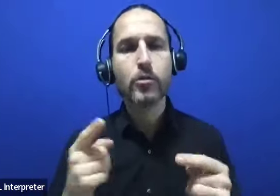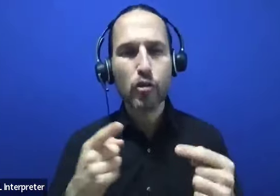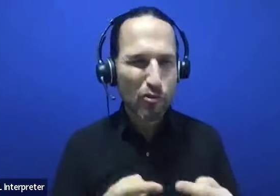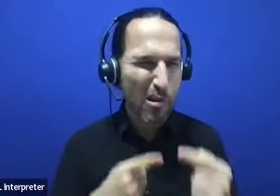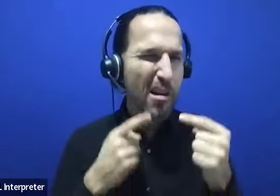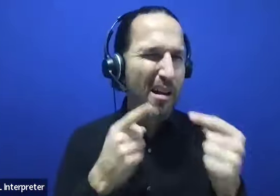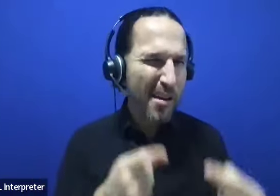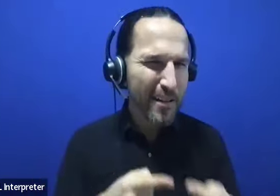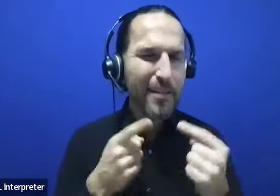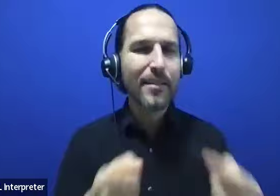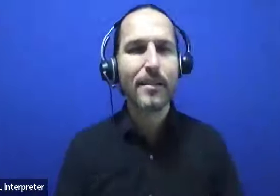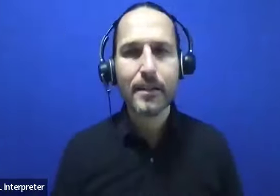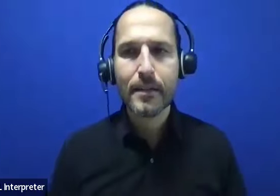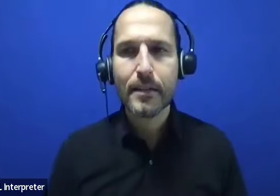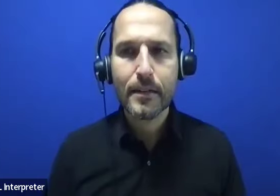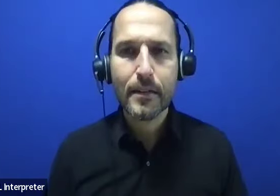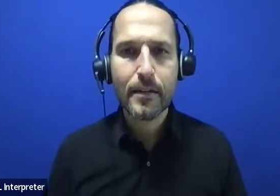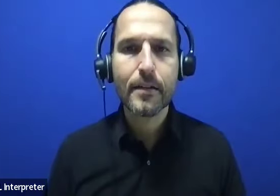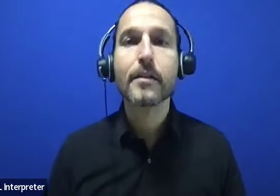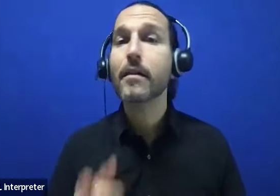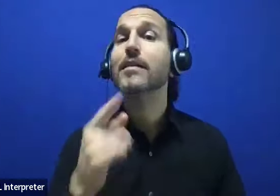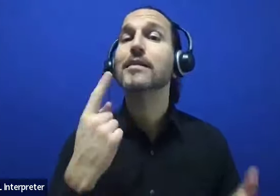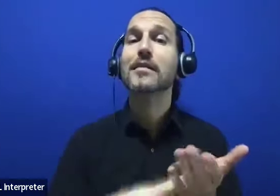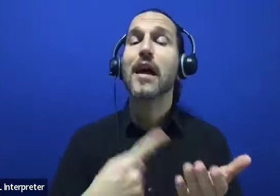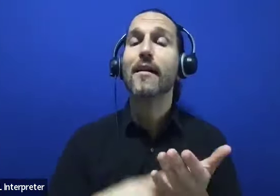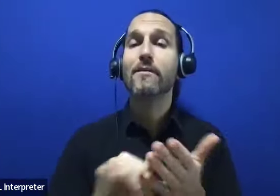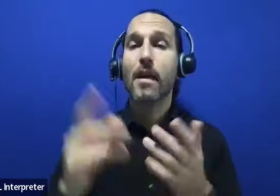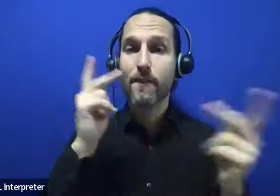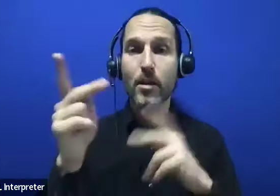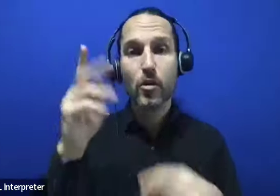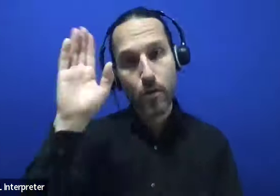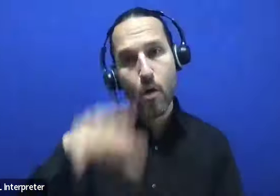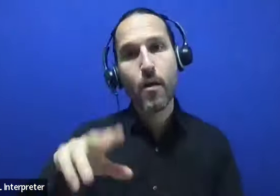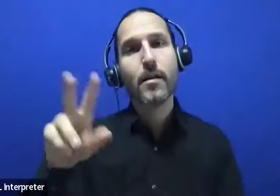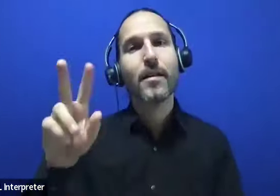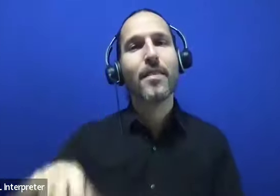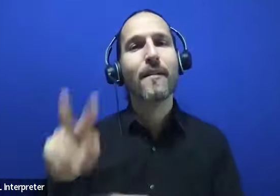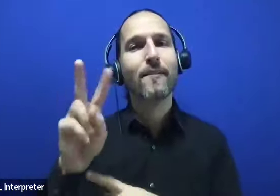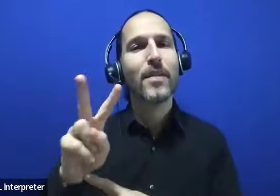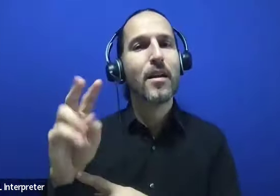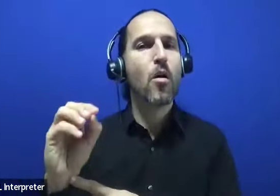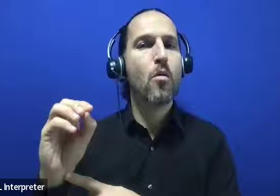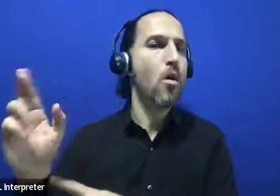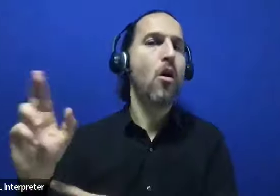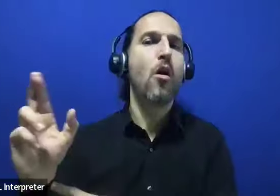balance. So I was talking about vision here. So the vestibulo-ocular reflex.